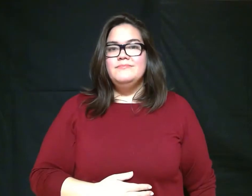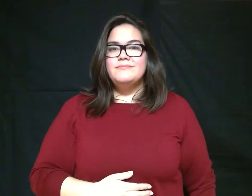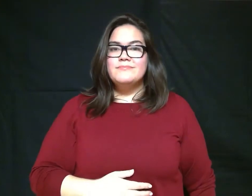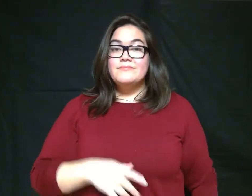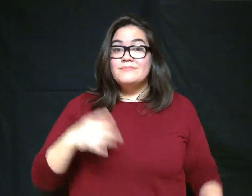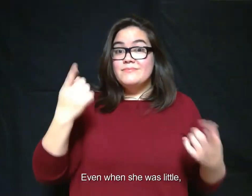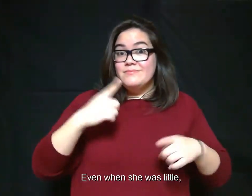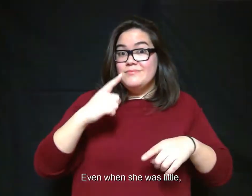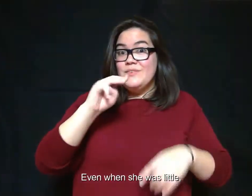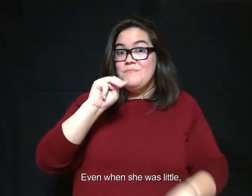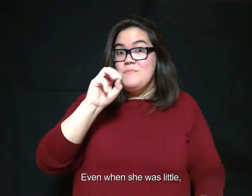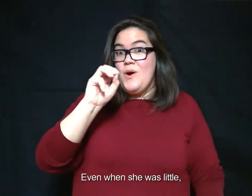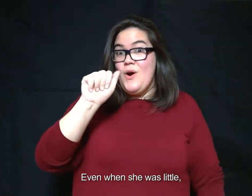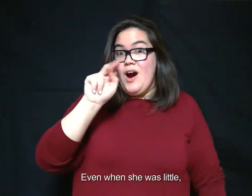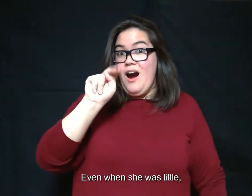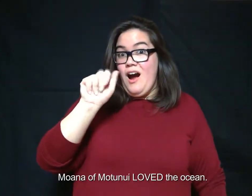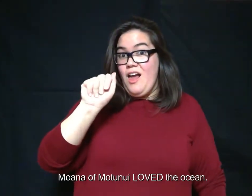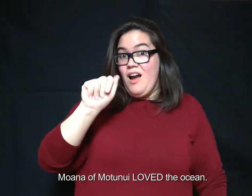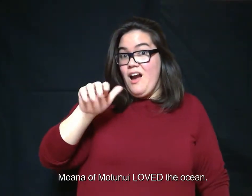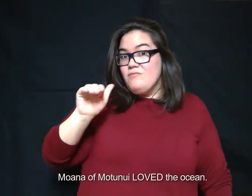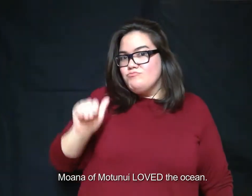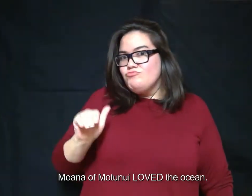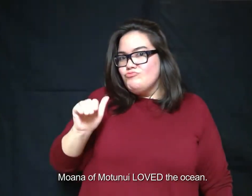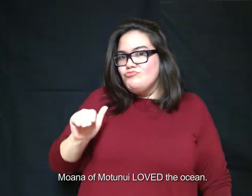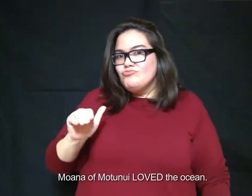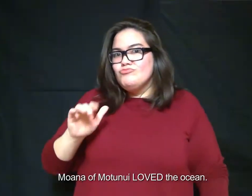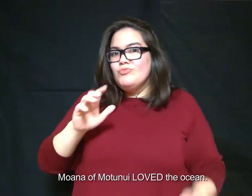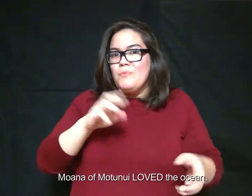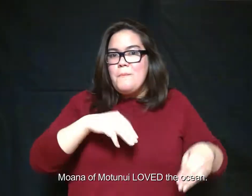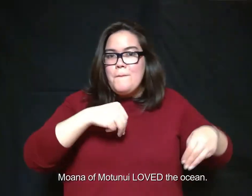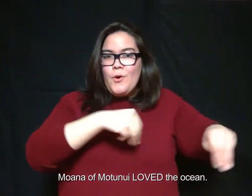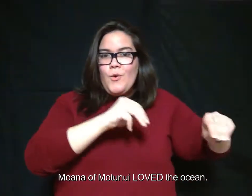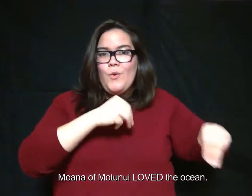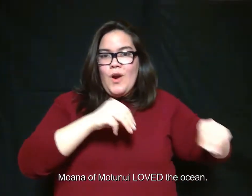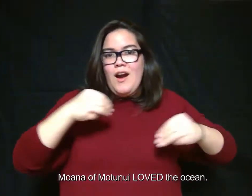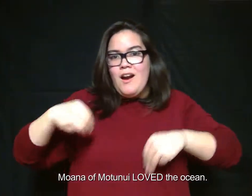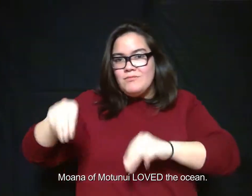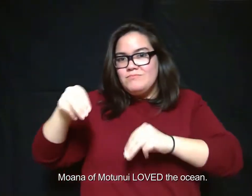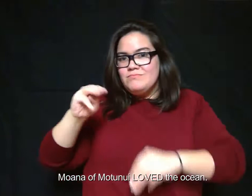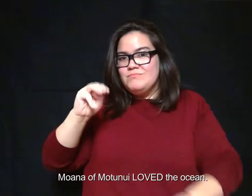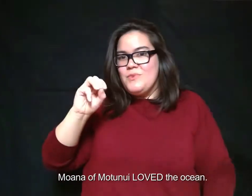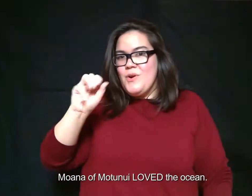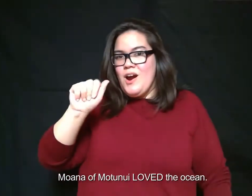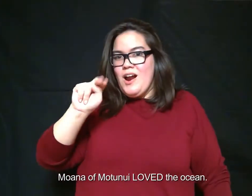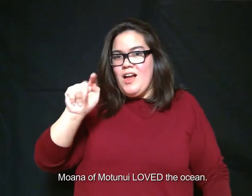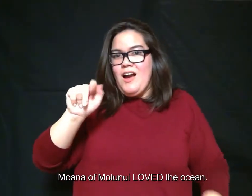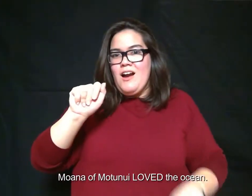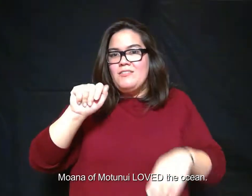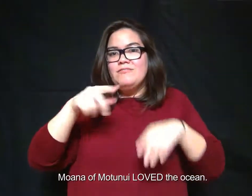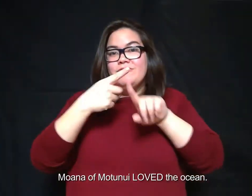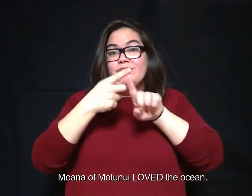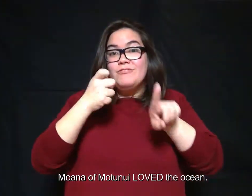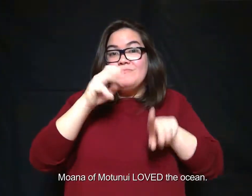Even when she was little, Moana of Motunui loved the ocean.